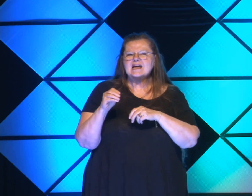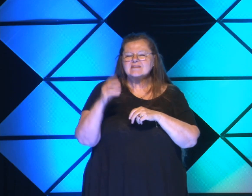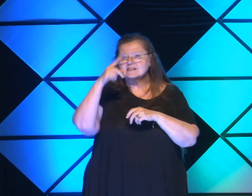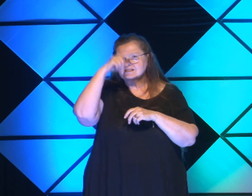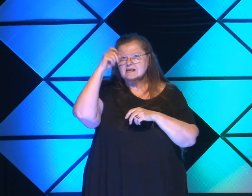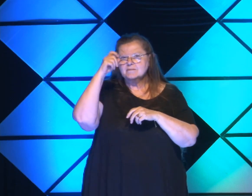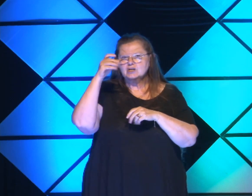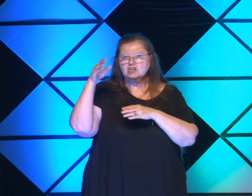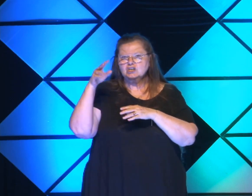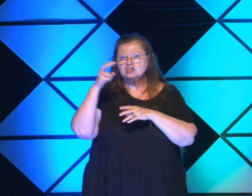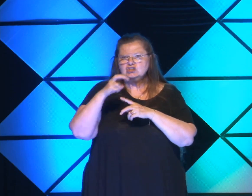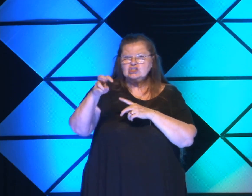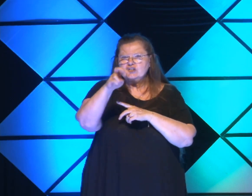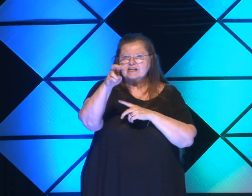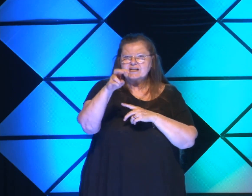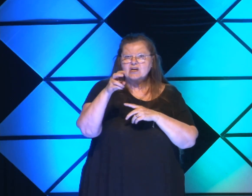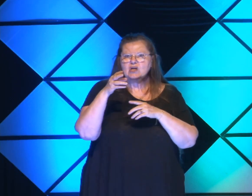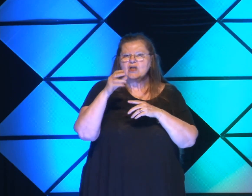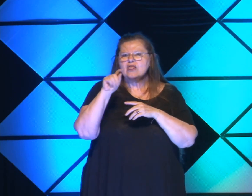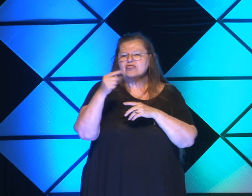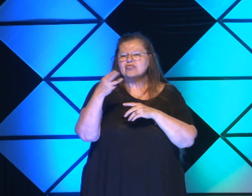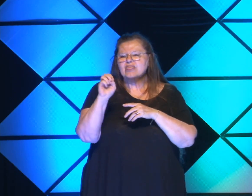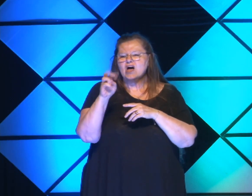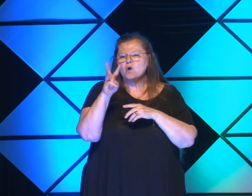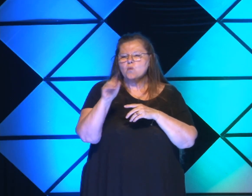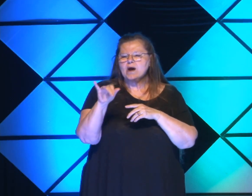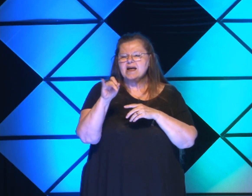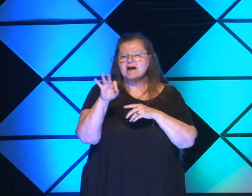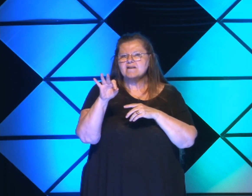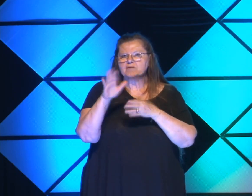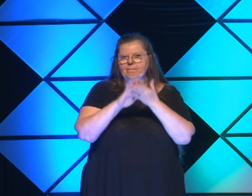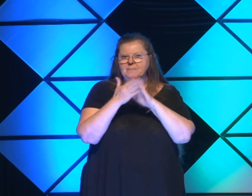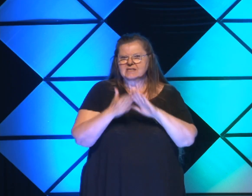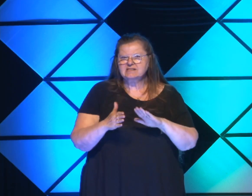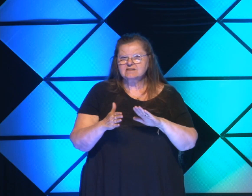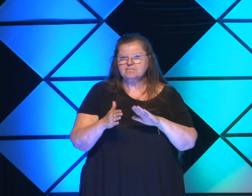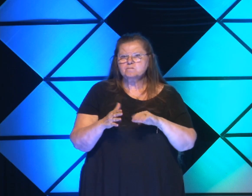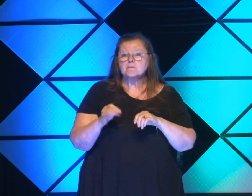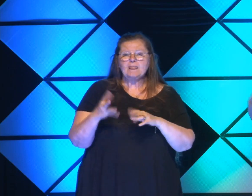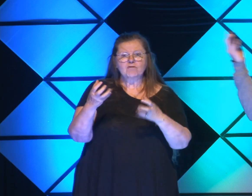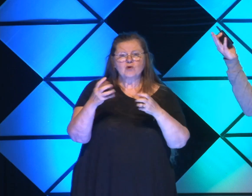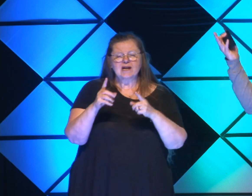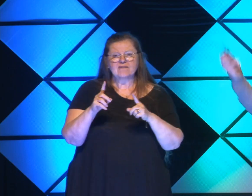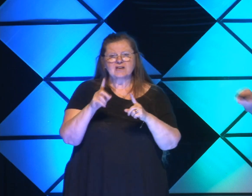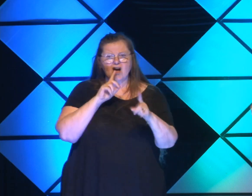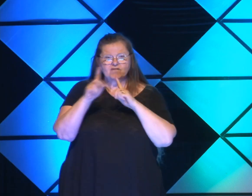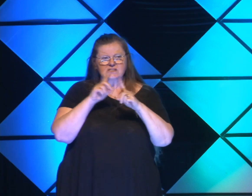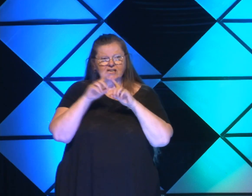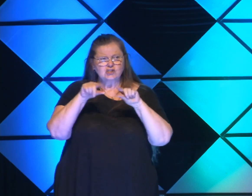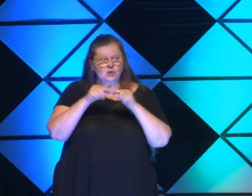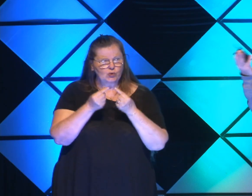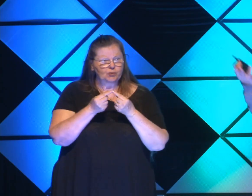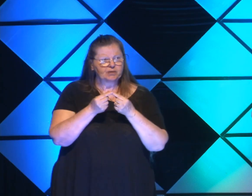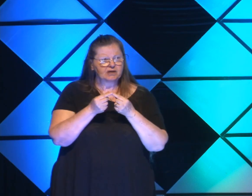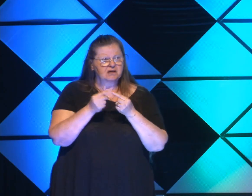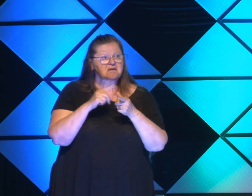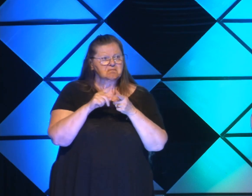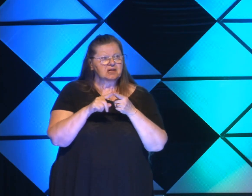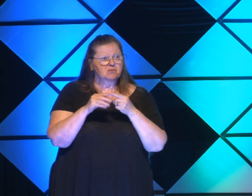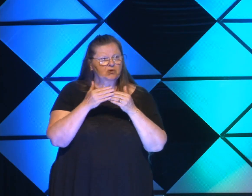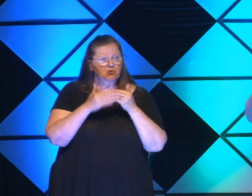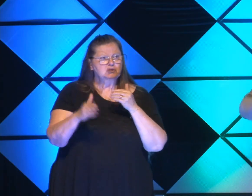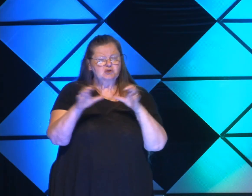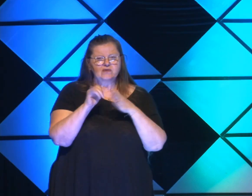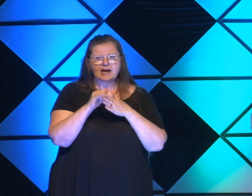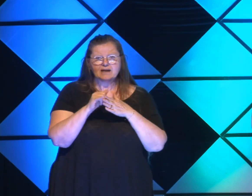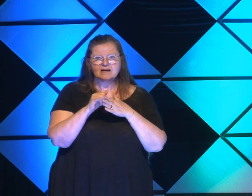way of peace. There's a checkbox on the Connect card. If you're interested in a conversation group, if we have enough people interested, we'll go.